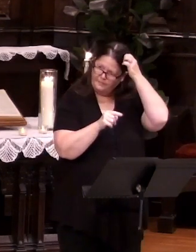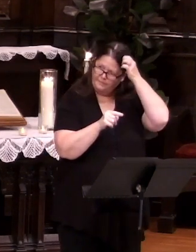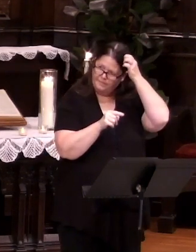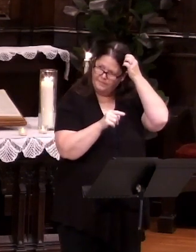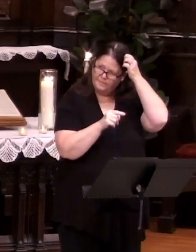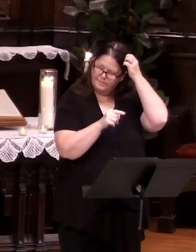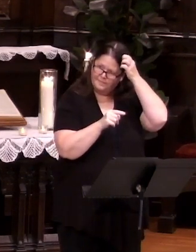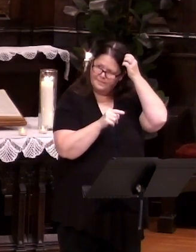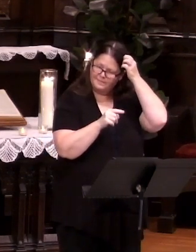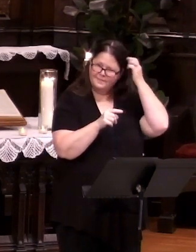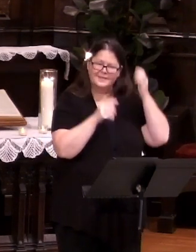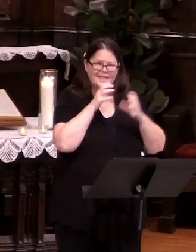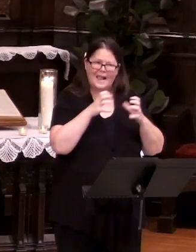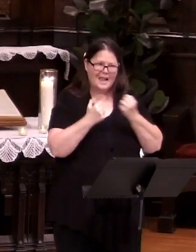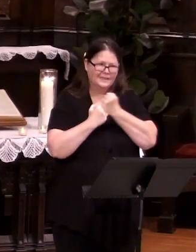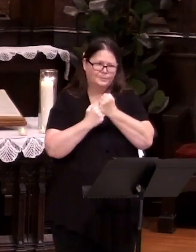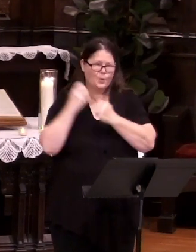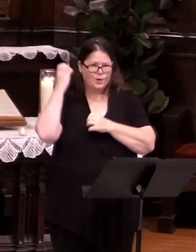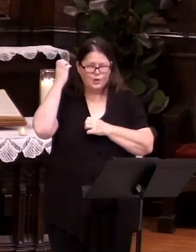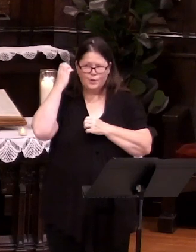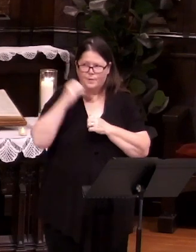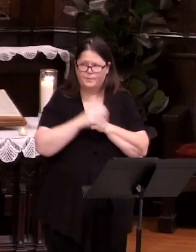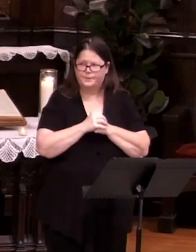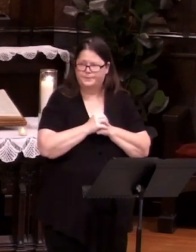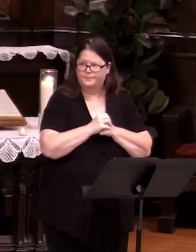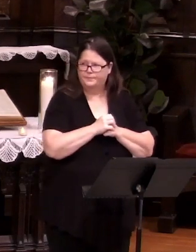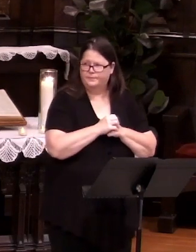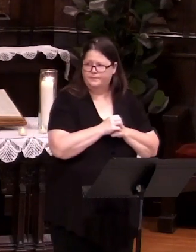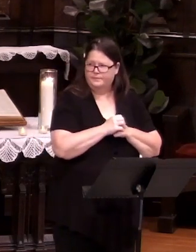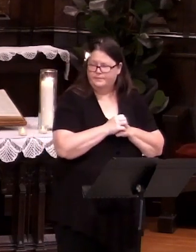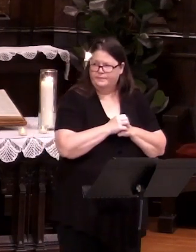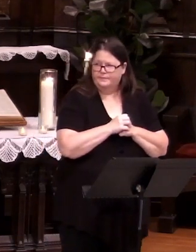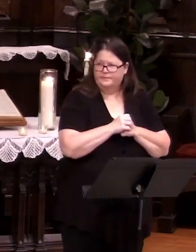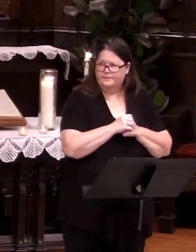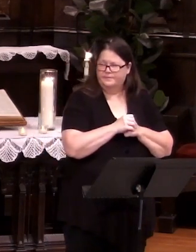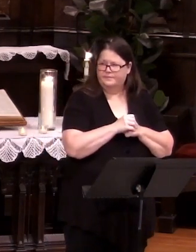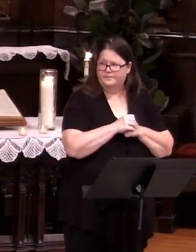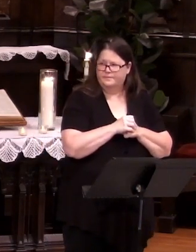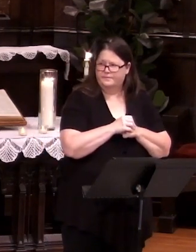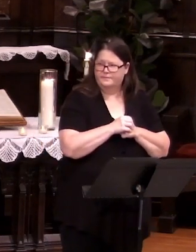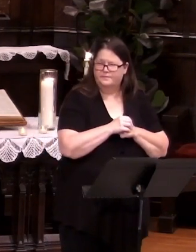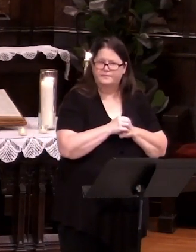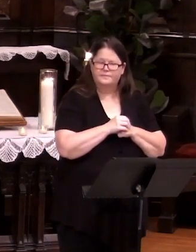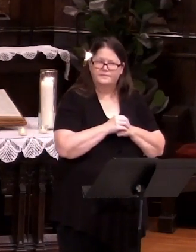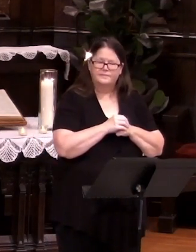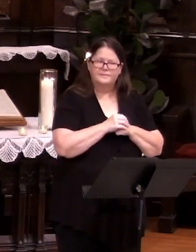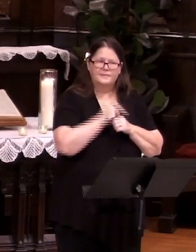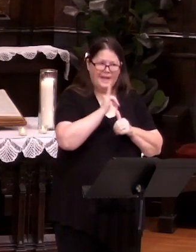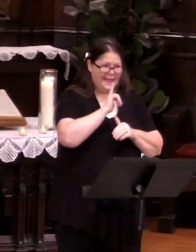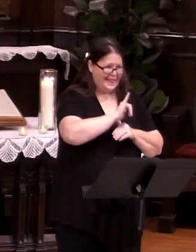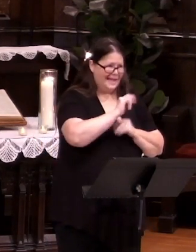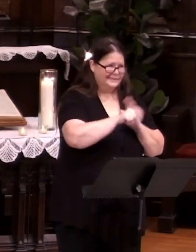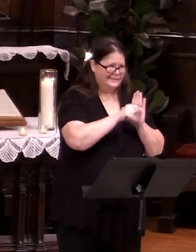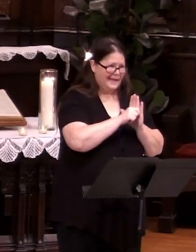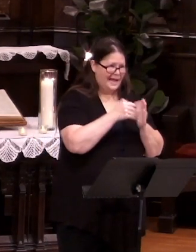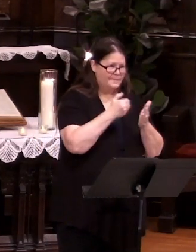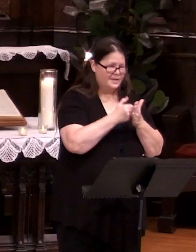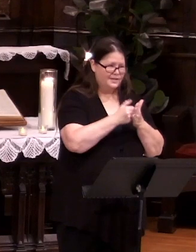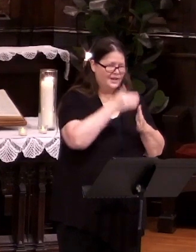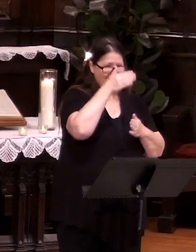particularly in Europe. This would have been, when we think about it, this would have been at the end of World War II in